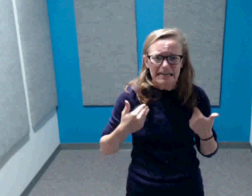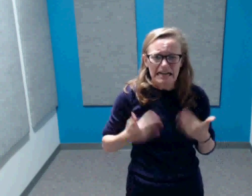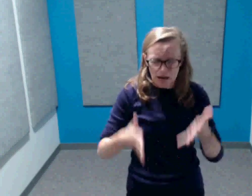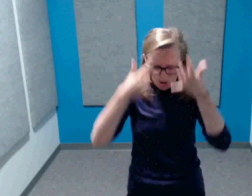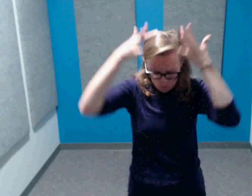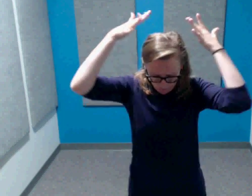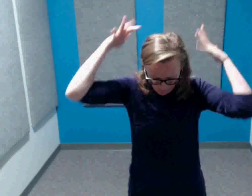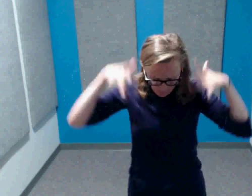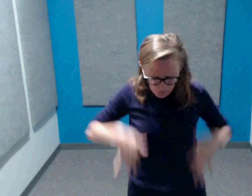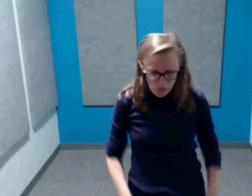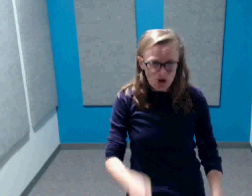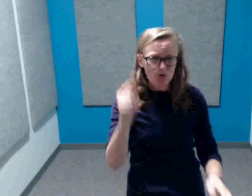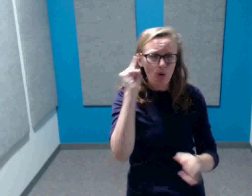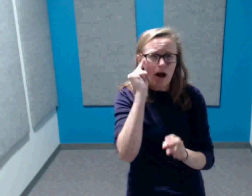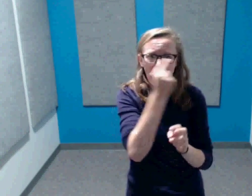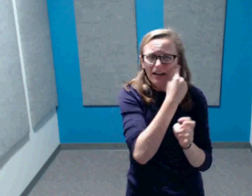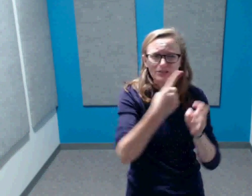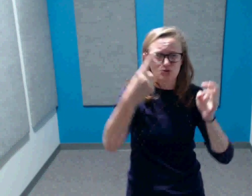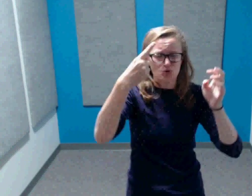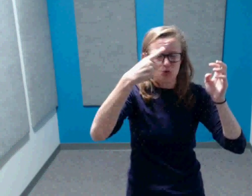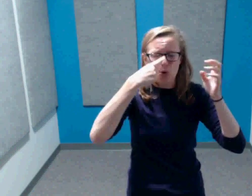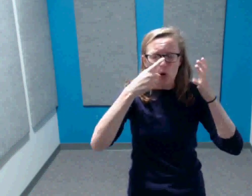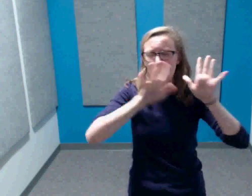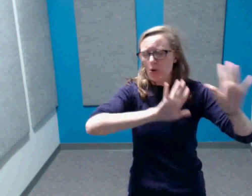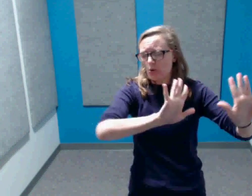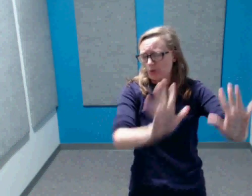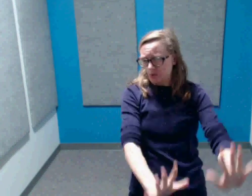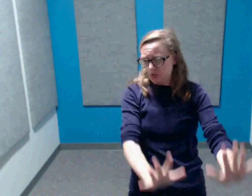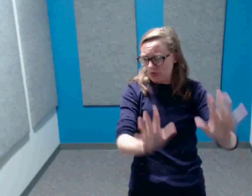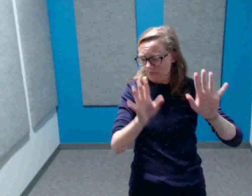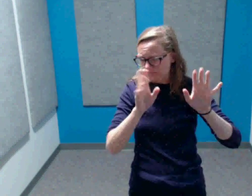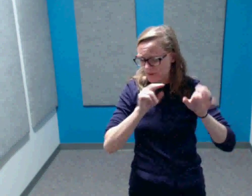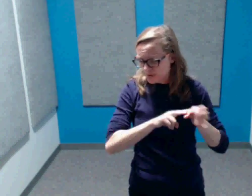your eyes, and your nose are trying to get away from your face because they don't want to be there.